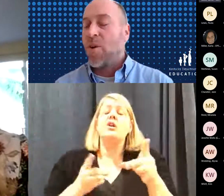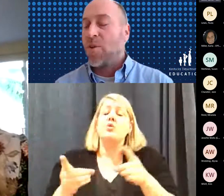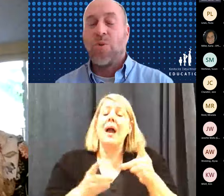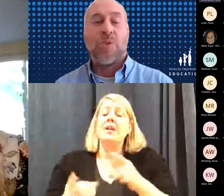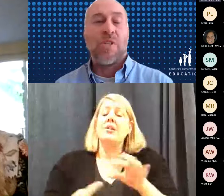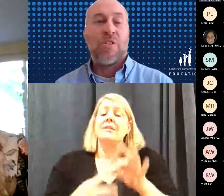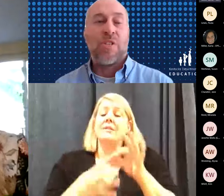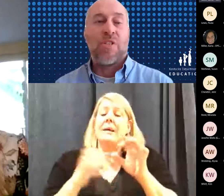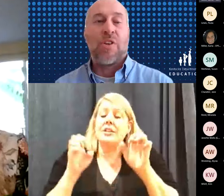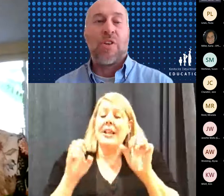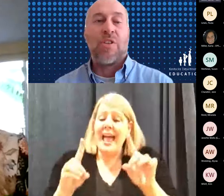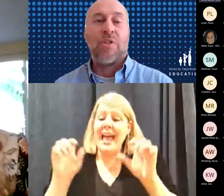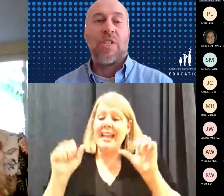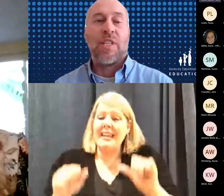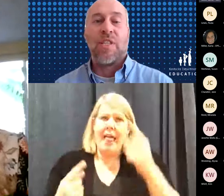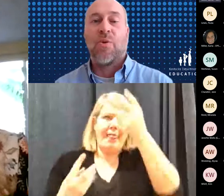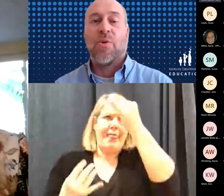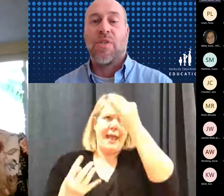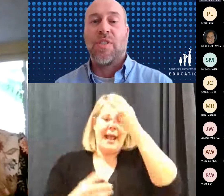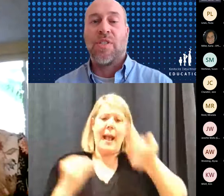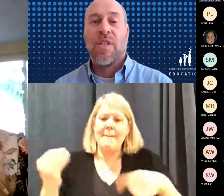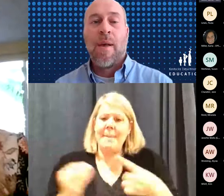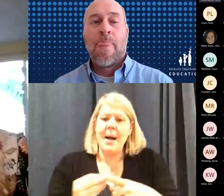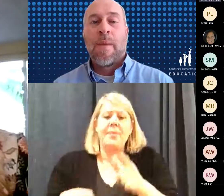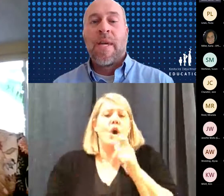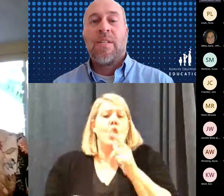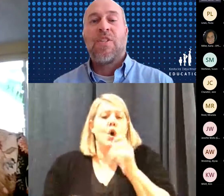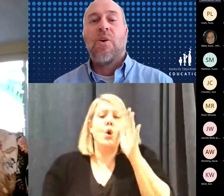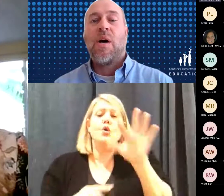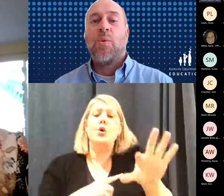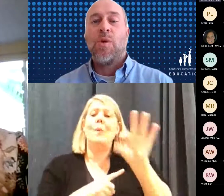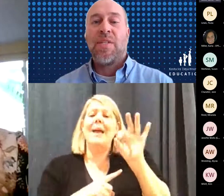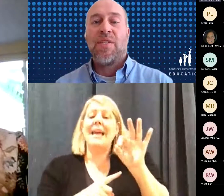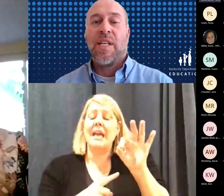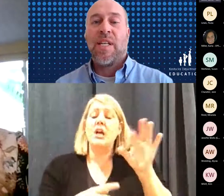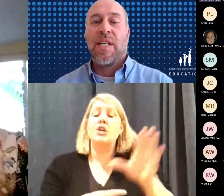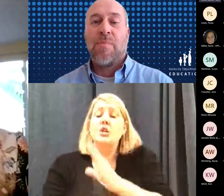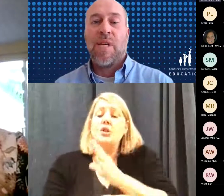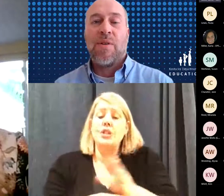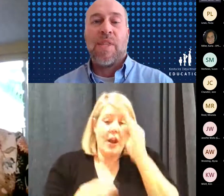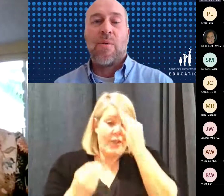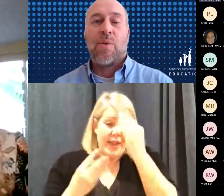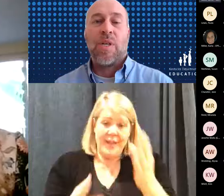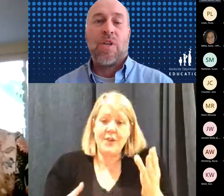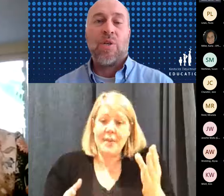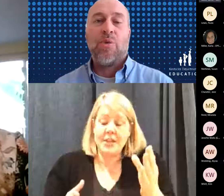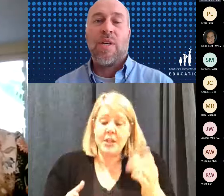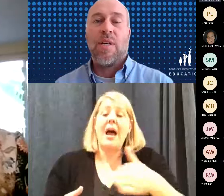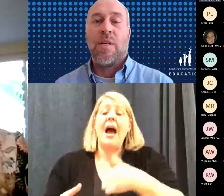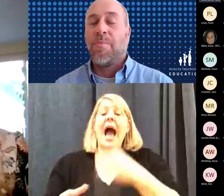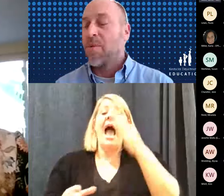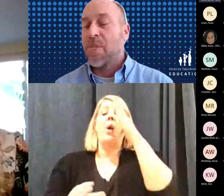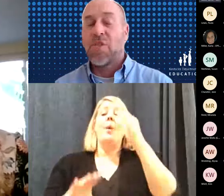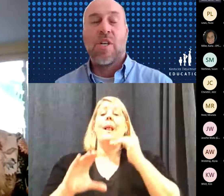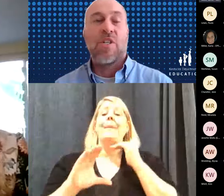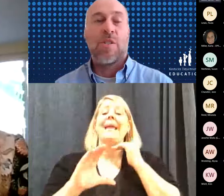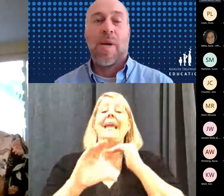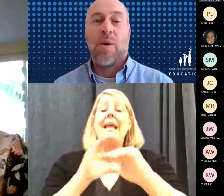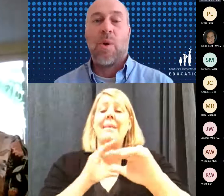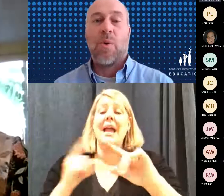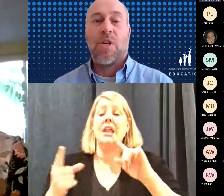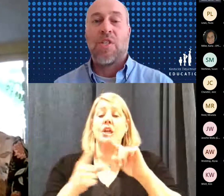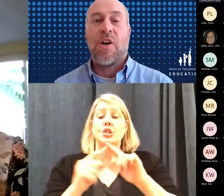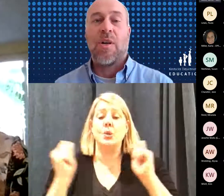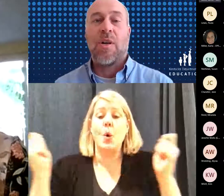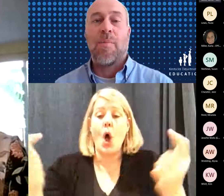with, and all school districts are using these courses. And so I will be sending an email, and that will include some